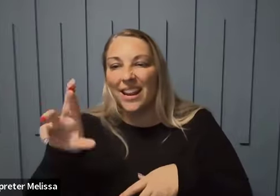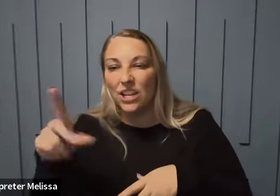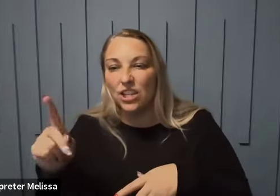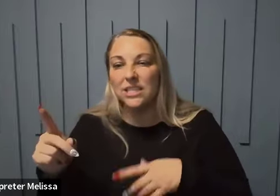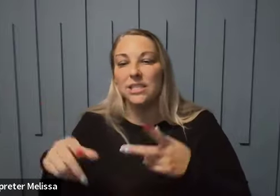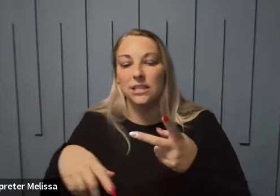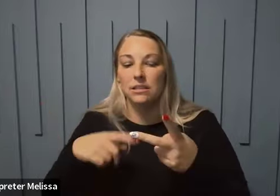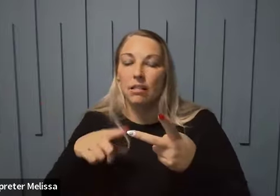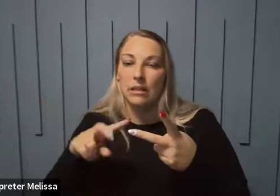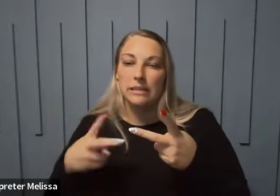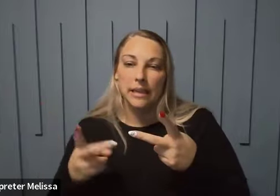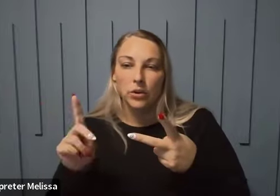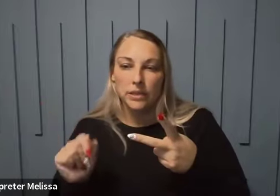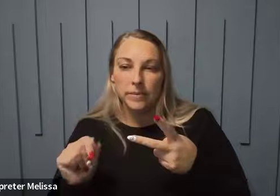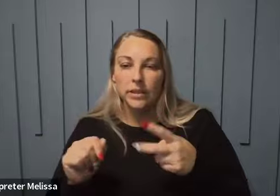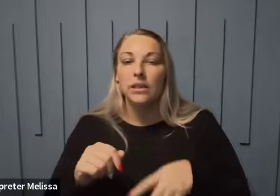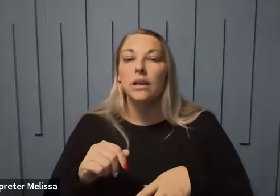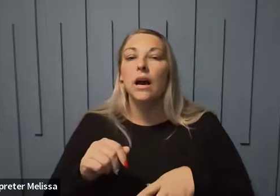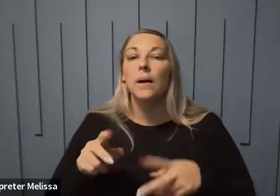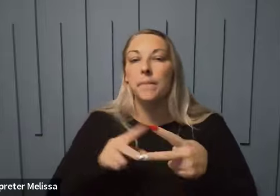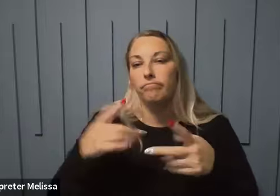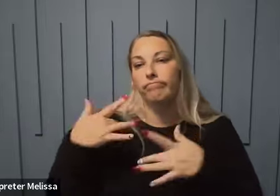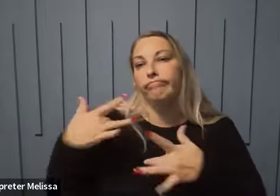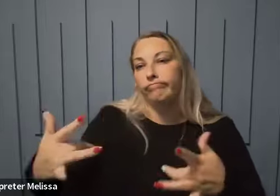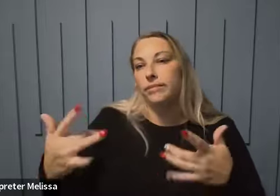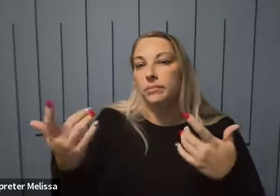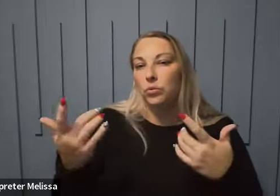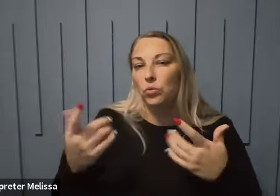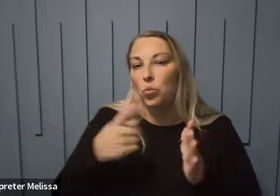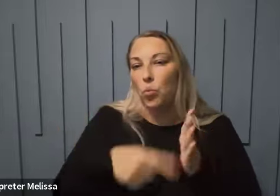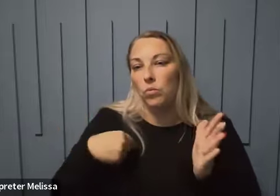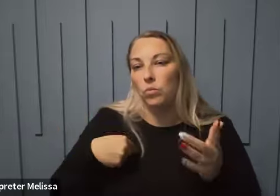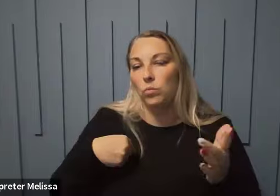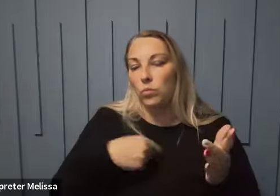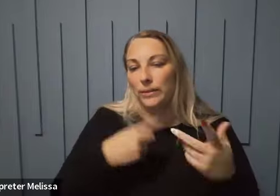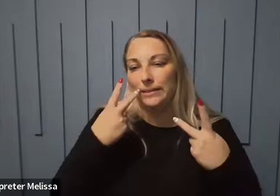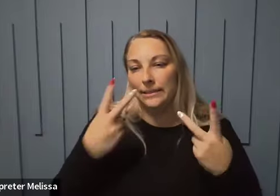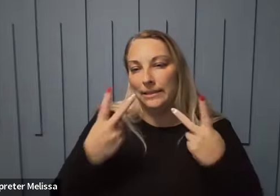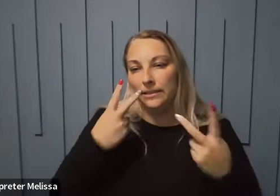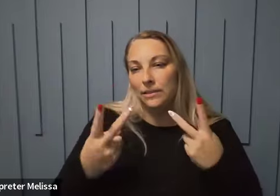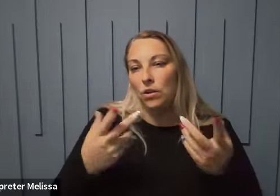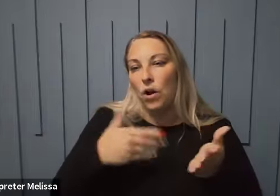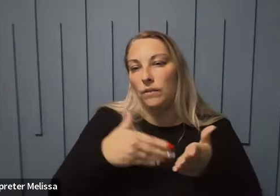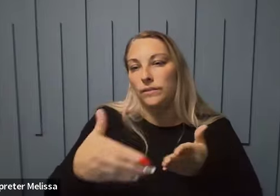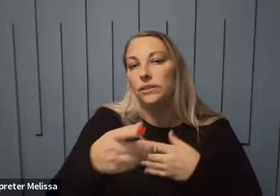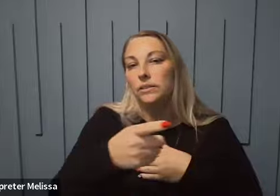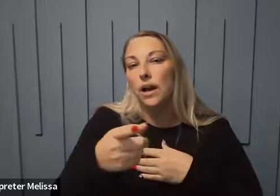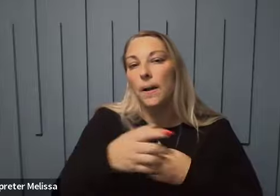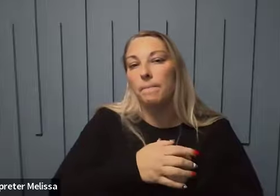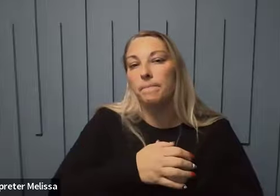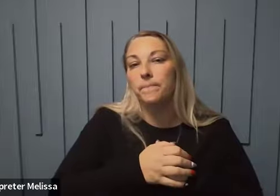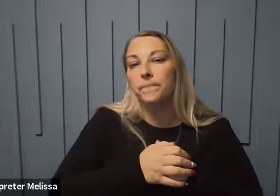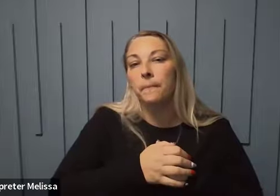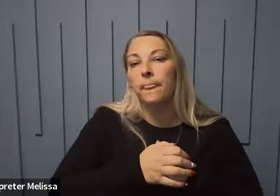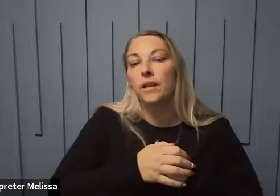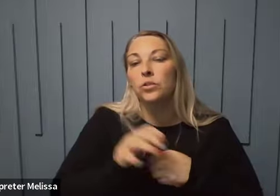what we see in our profession. So these students, we had one who achieved this yellow bar,